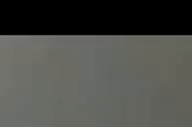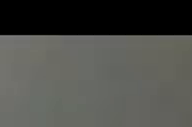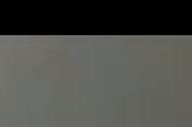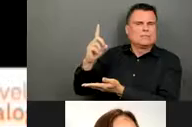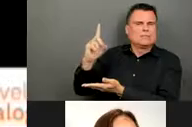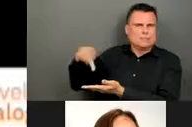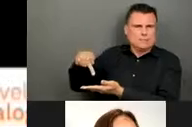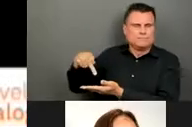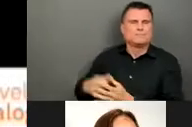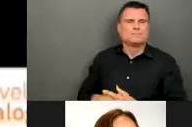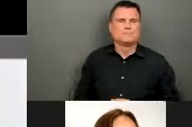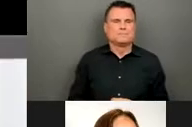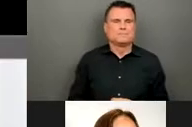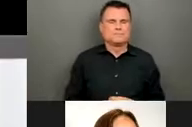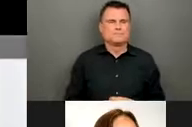Thank you.